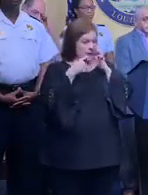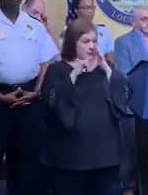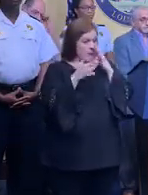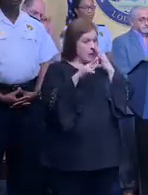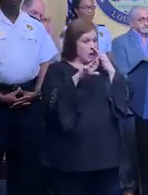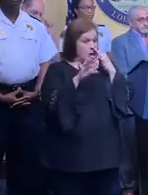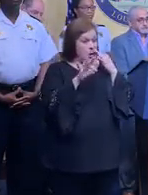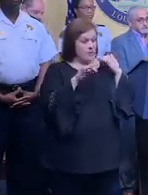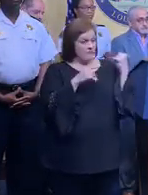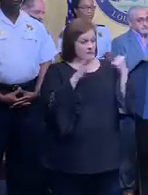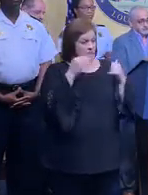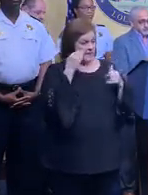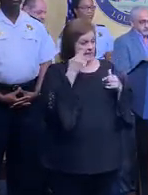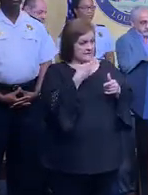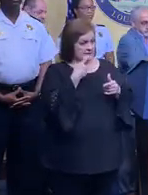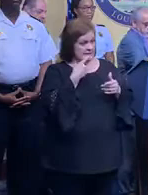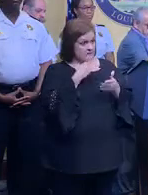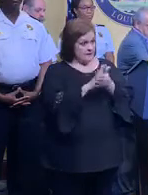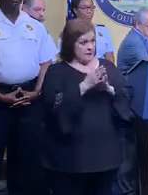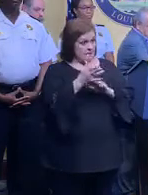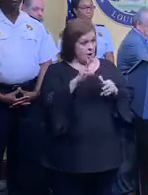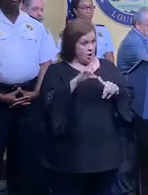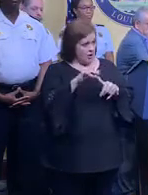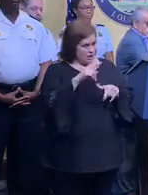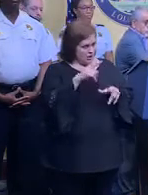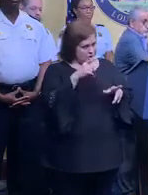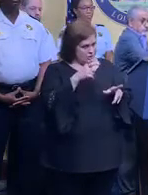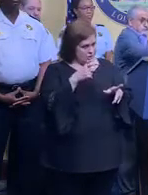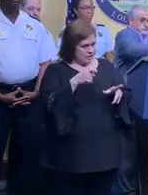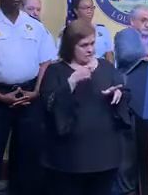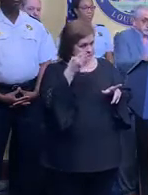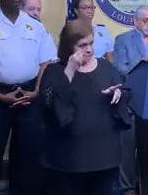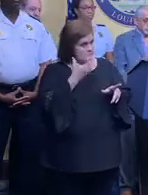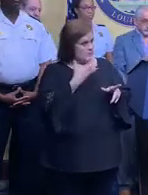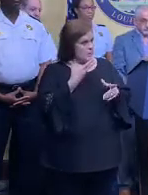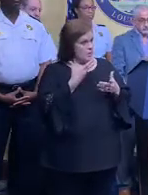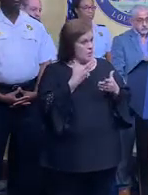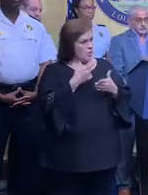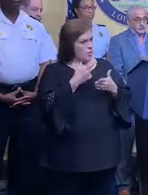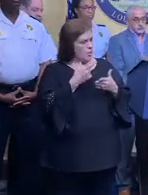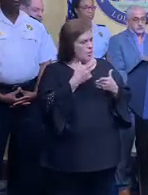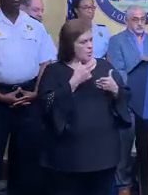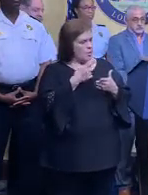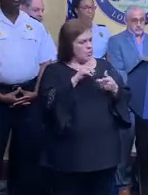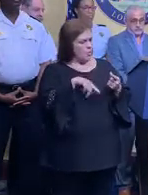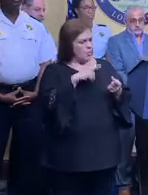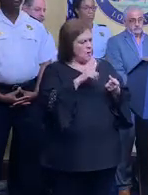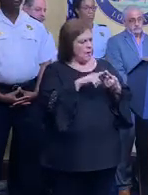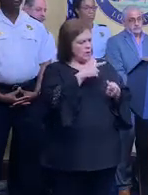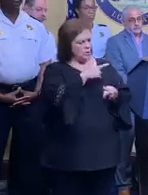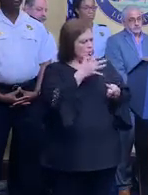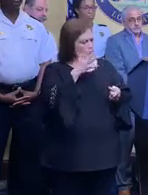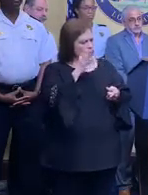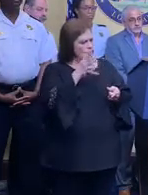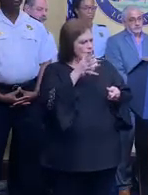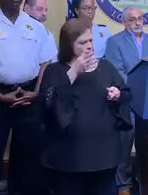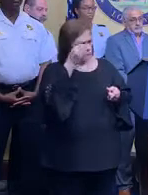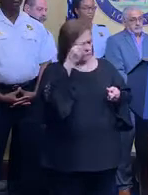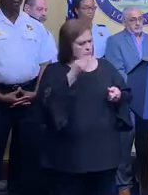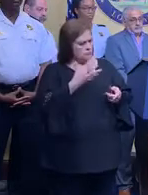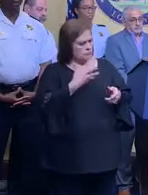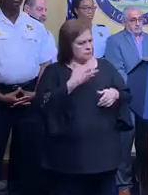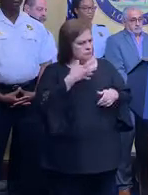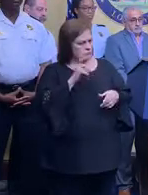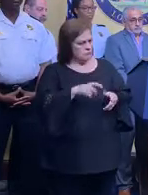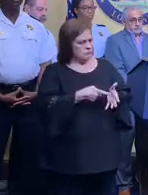Gulf, Mayor, that is expected to become a hurricane, can you say anything today about what would trigger a call for mandatory or voluntary evacuation,